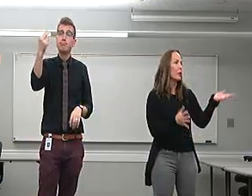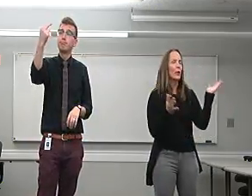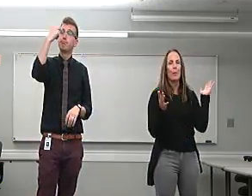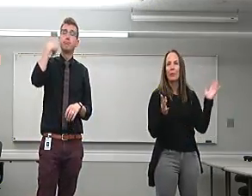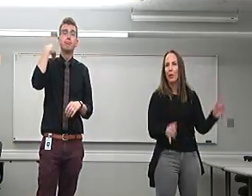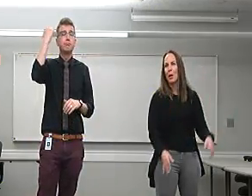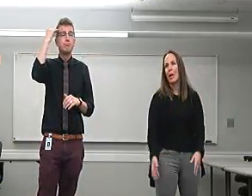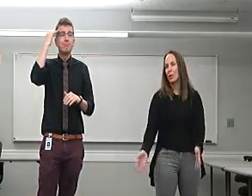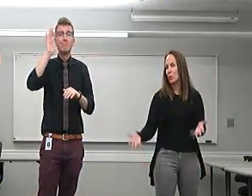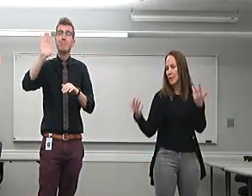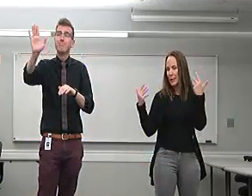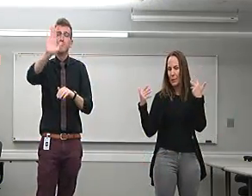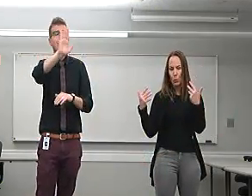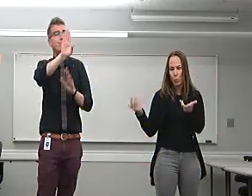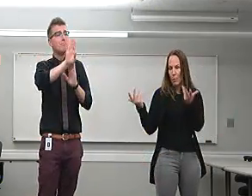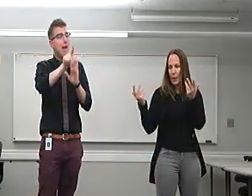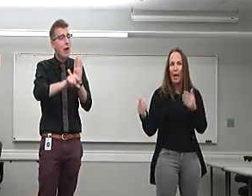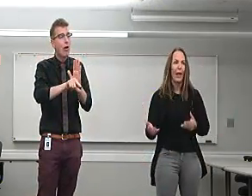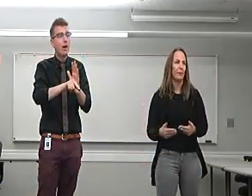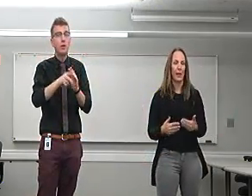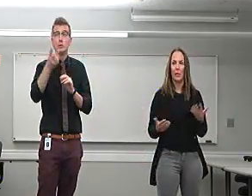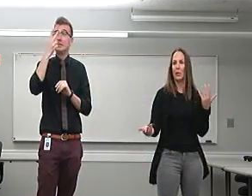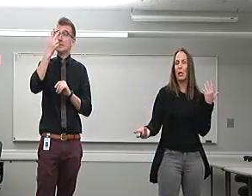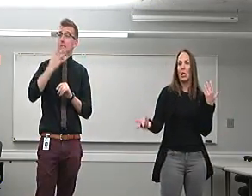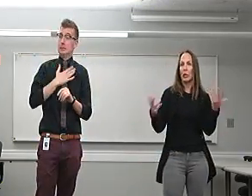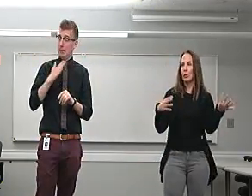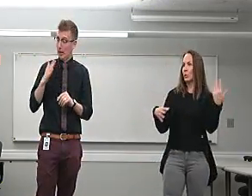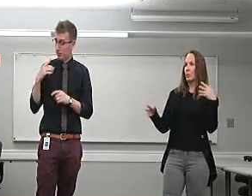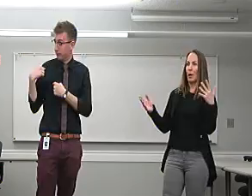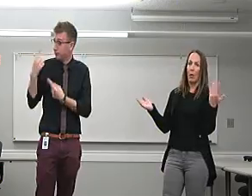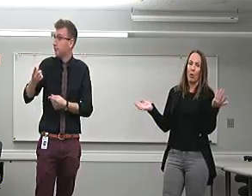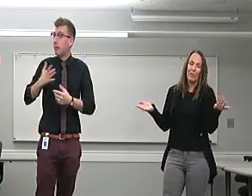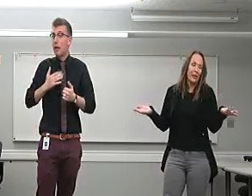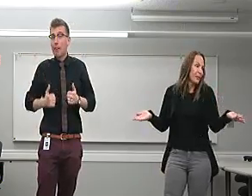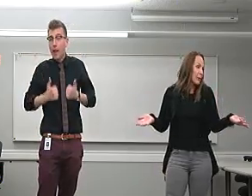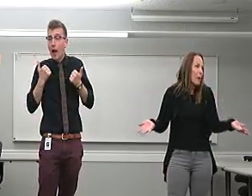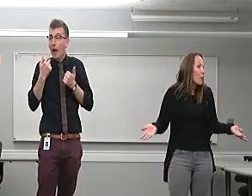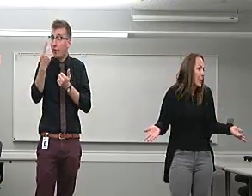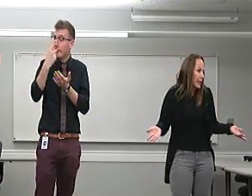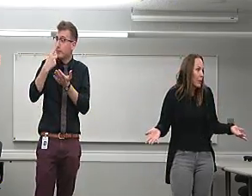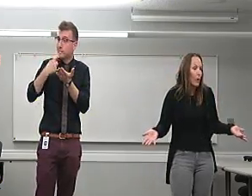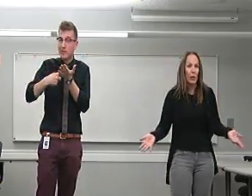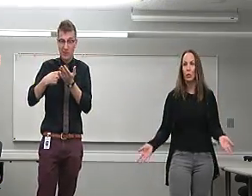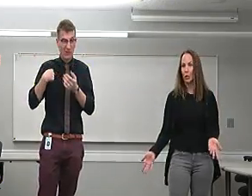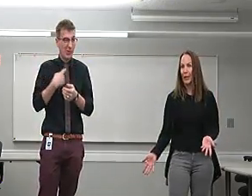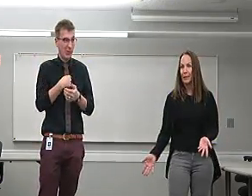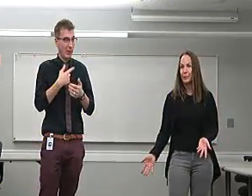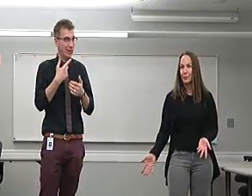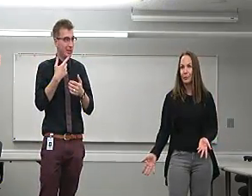you see my life, and we've been very public with our journey.